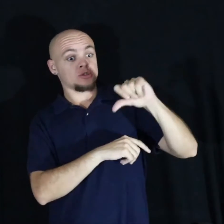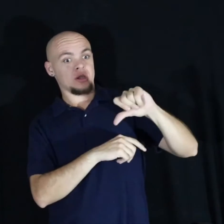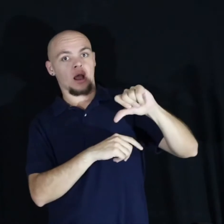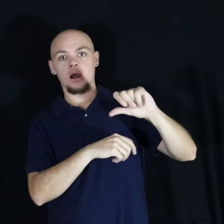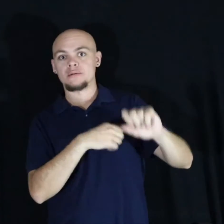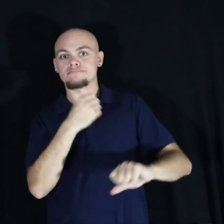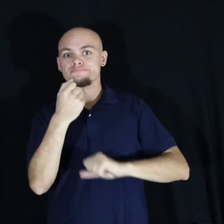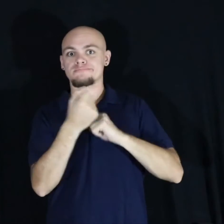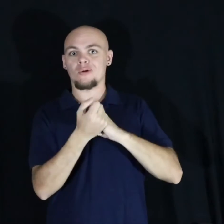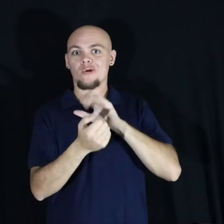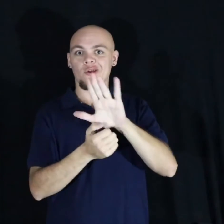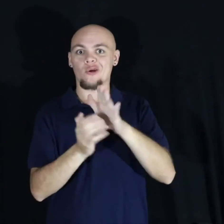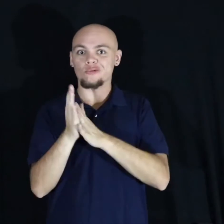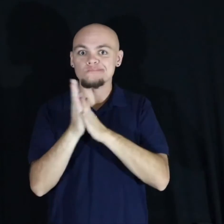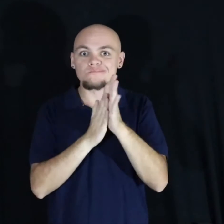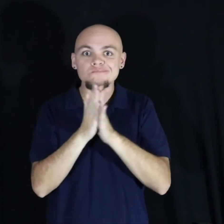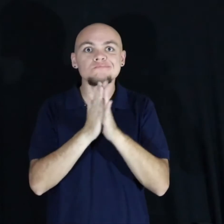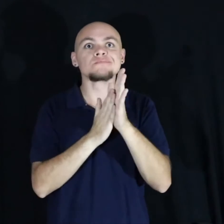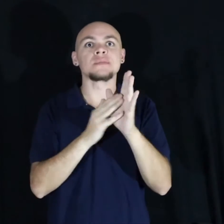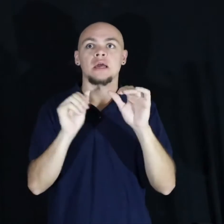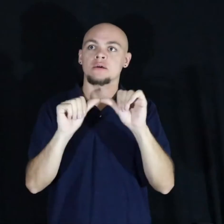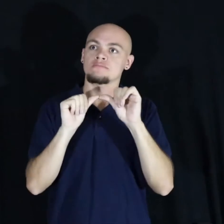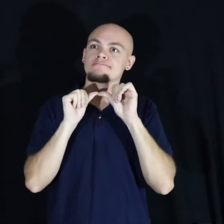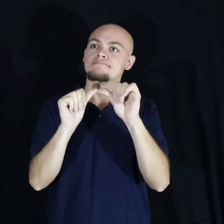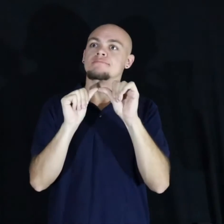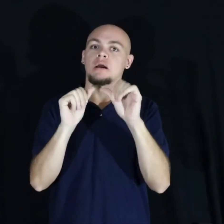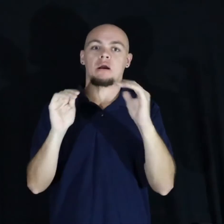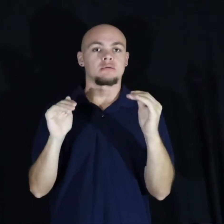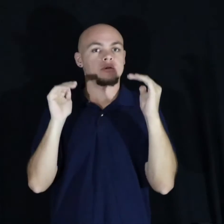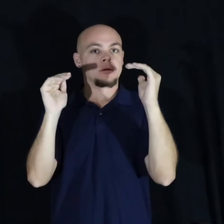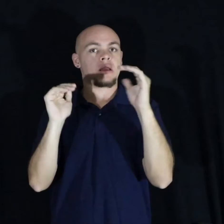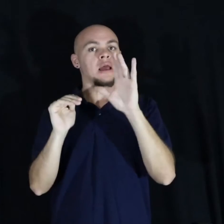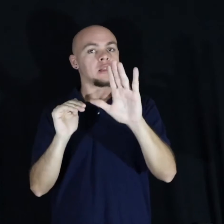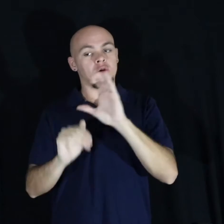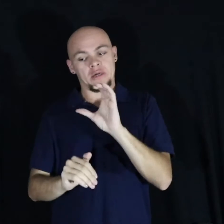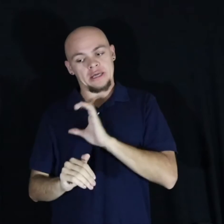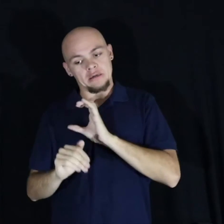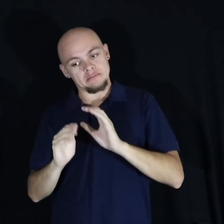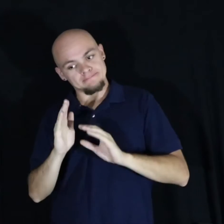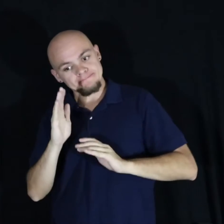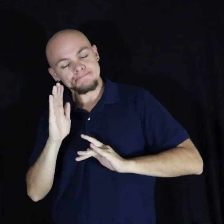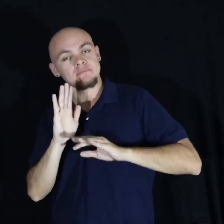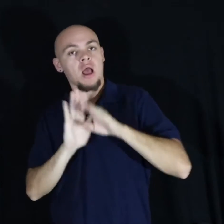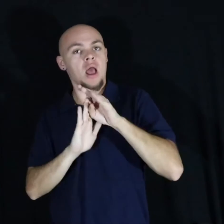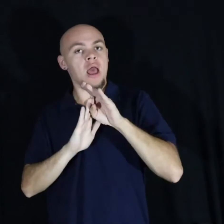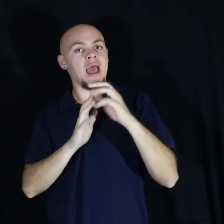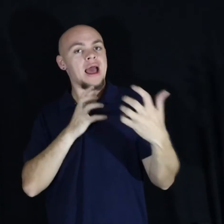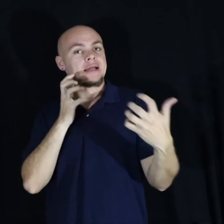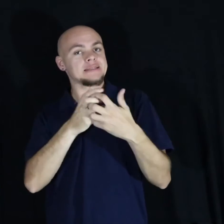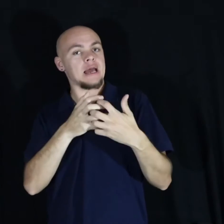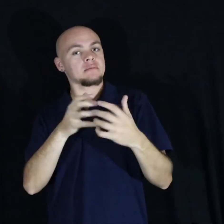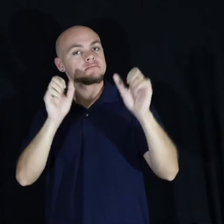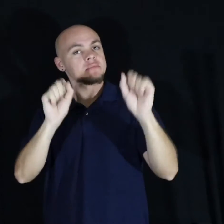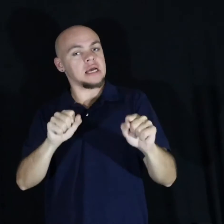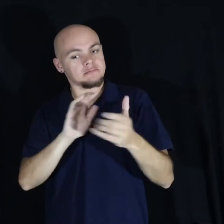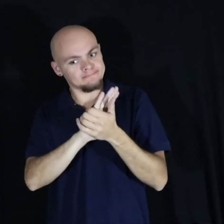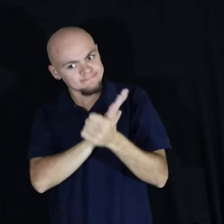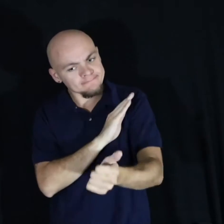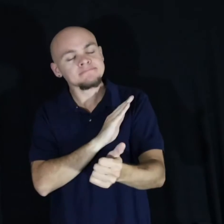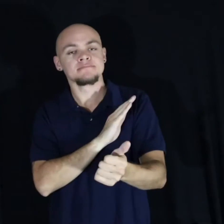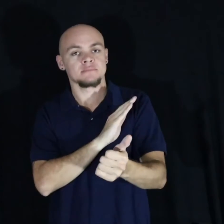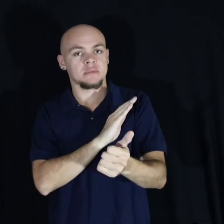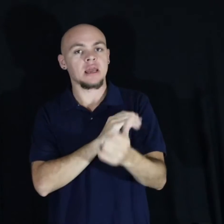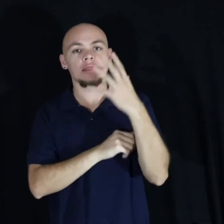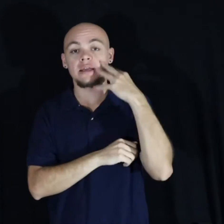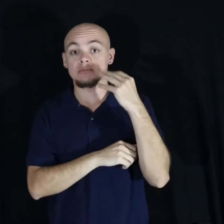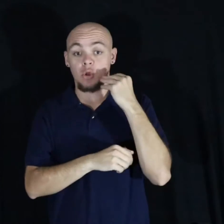further and allowing these to build a version of ourselves that is more capable of adapting to the barriers that hinder our ability to fulfill the